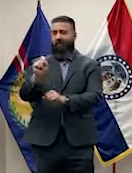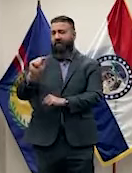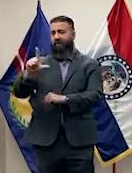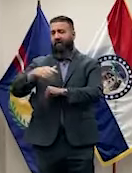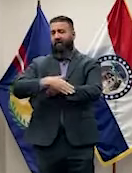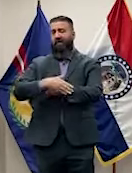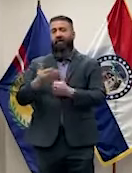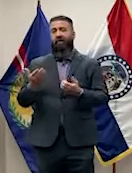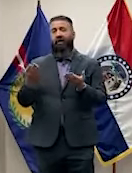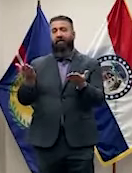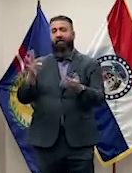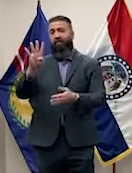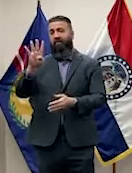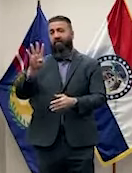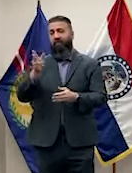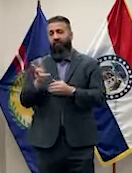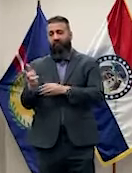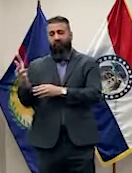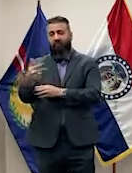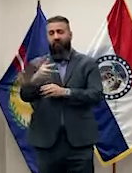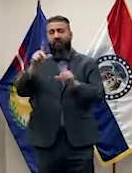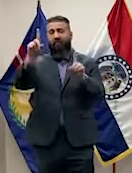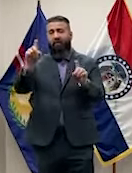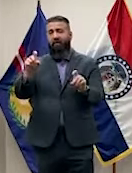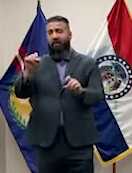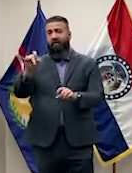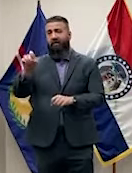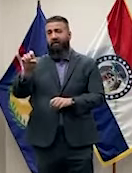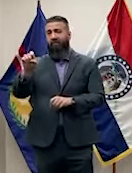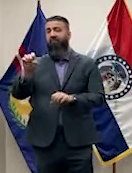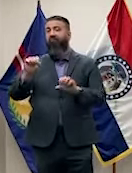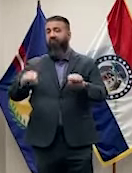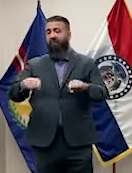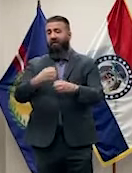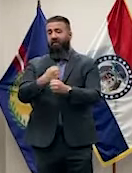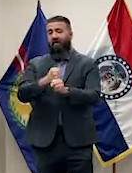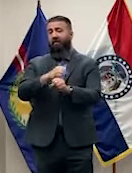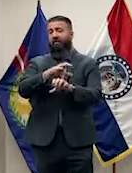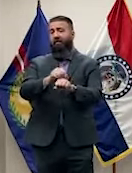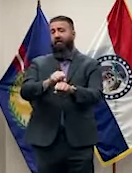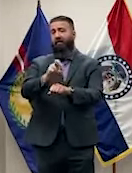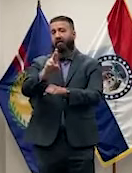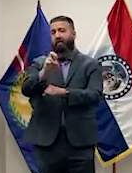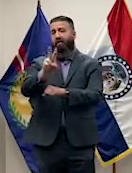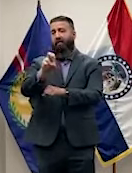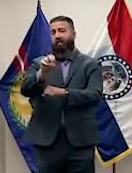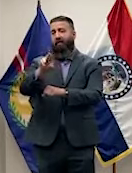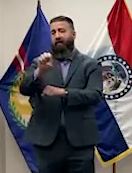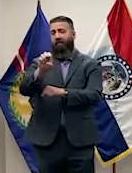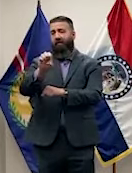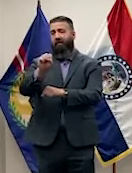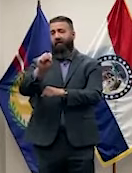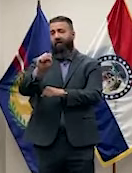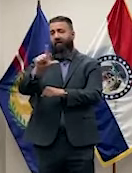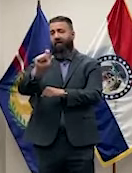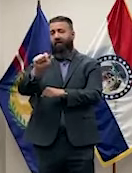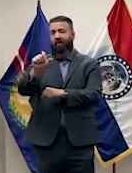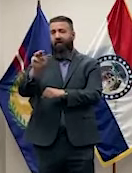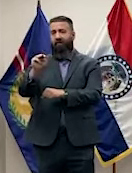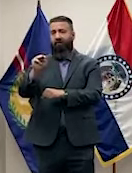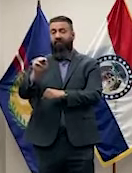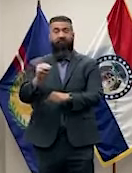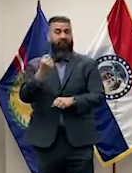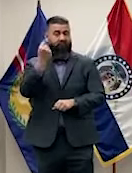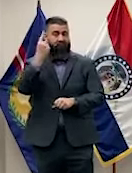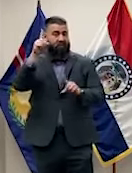testing sites, and appointments are available now at revivestl.com. Tests are free, and you don't even have